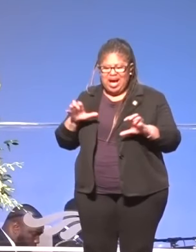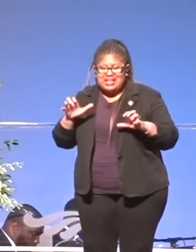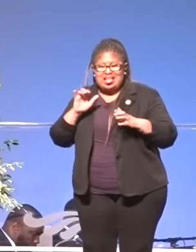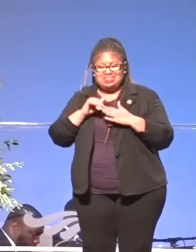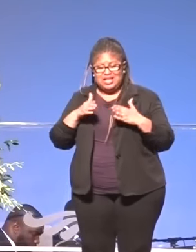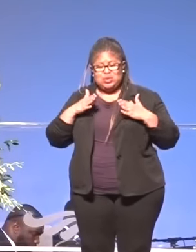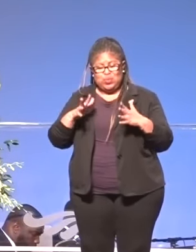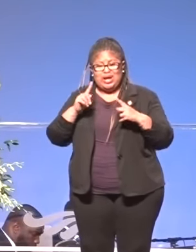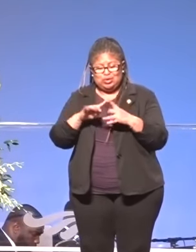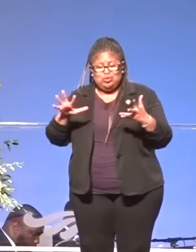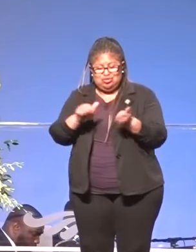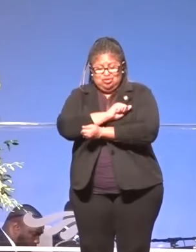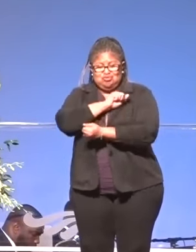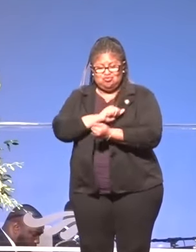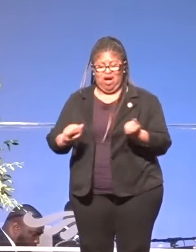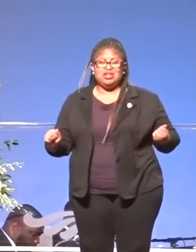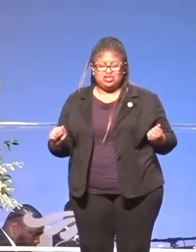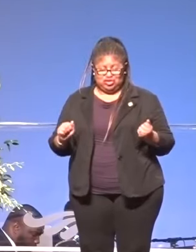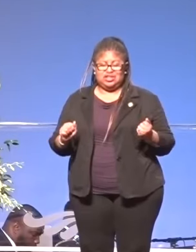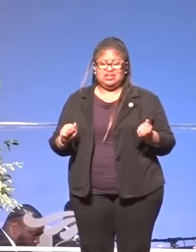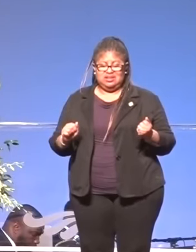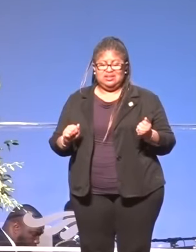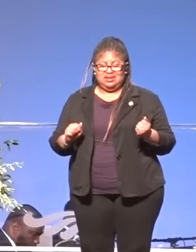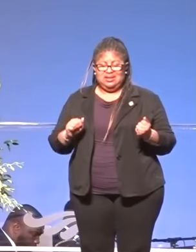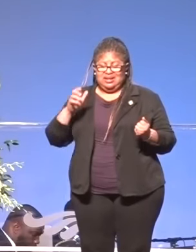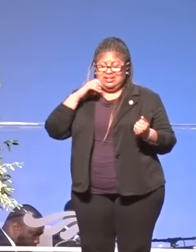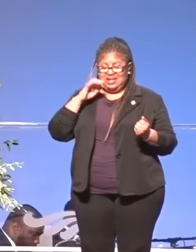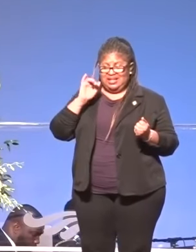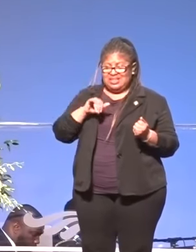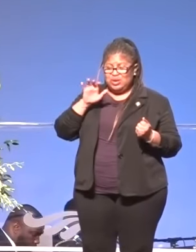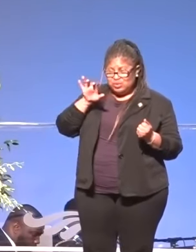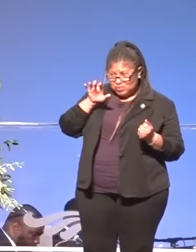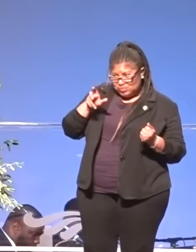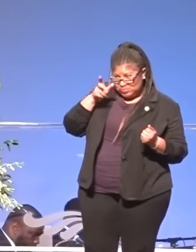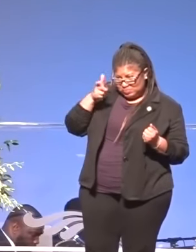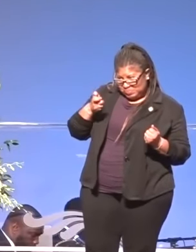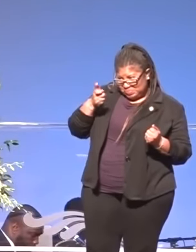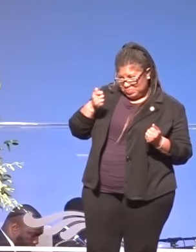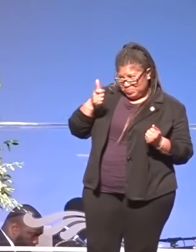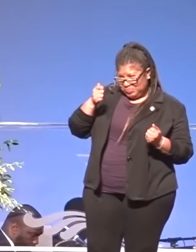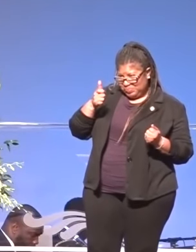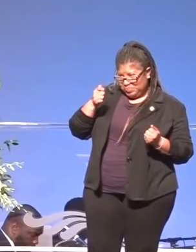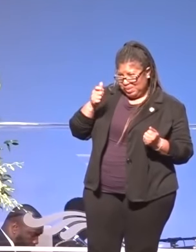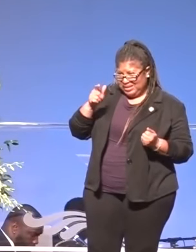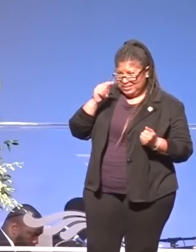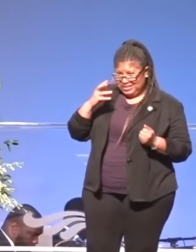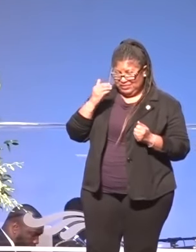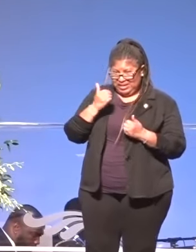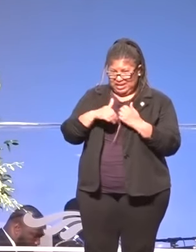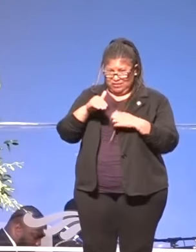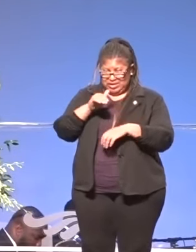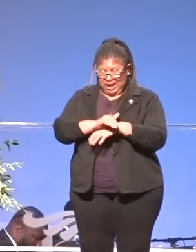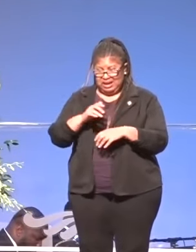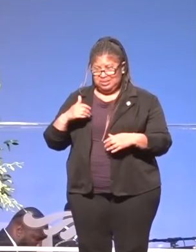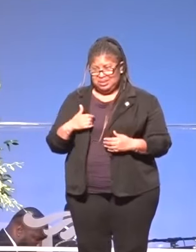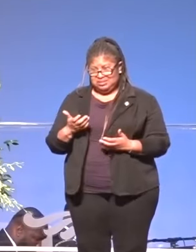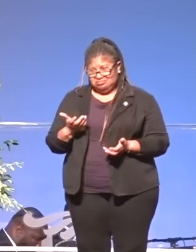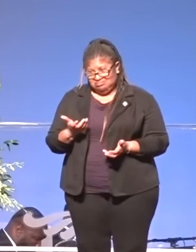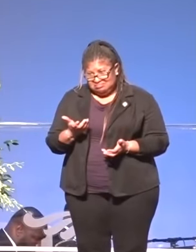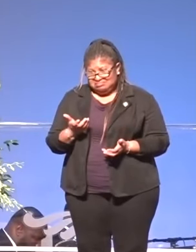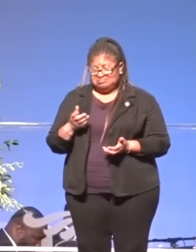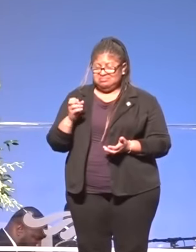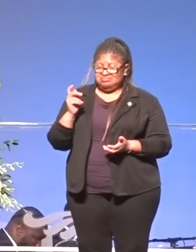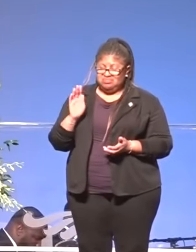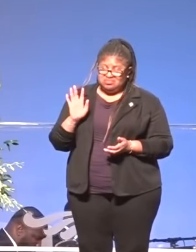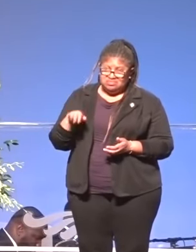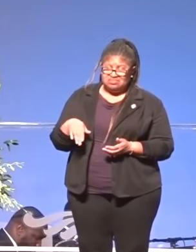destruction. And we can watch that on the news every night and ask if that's the future we want for ourselves. So, could I just have